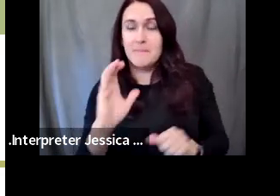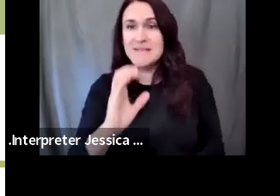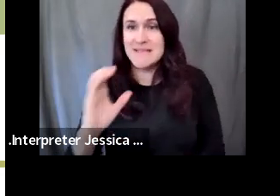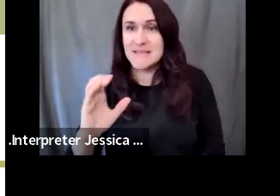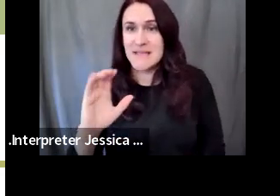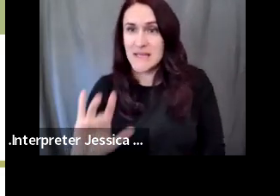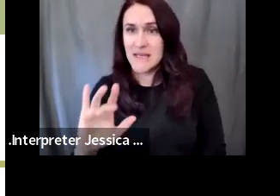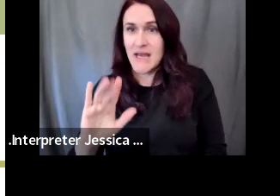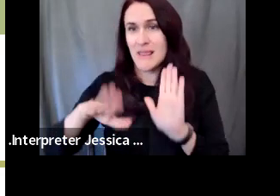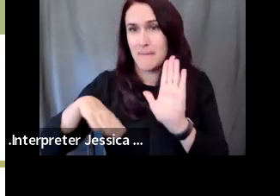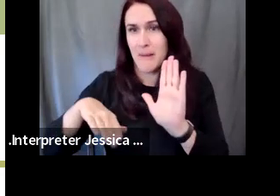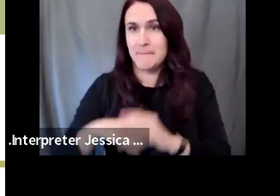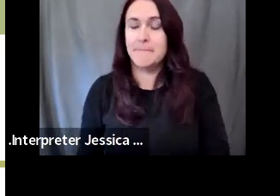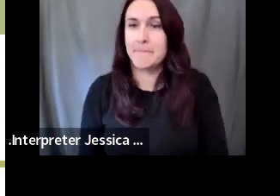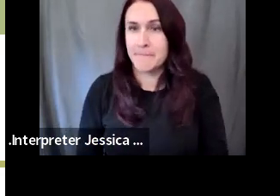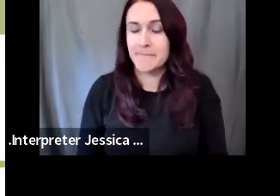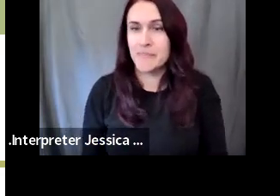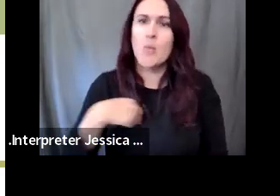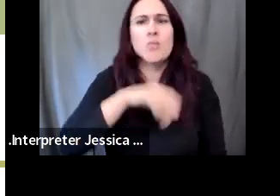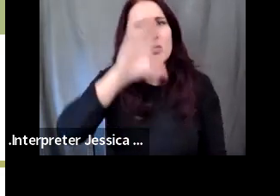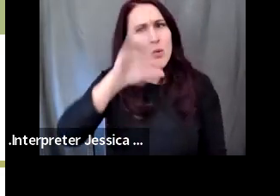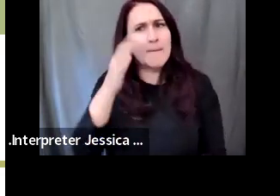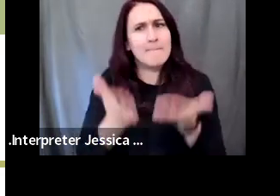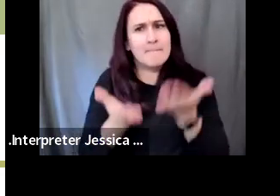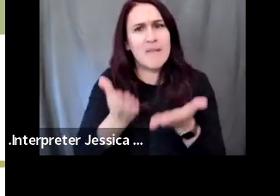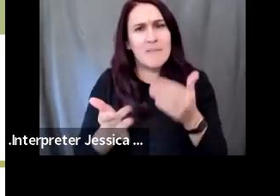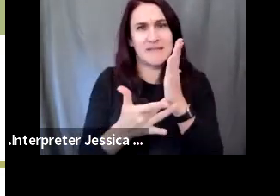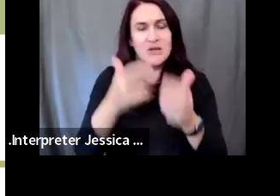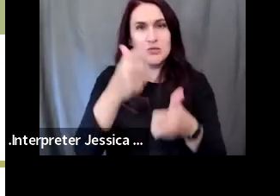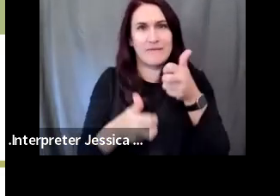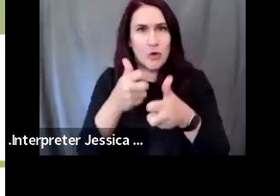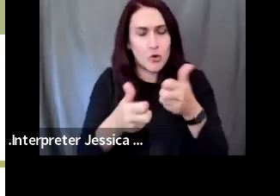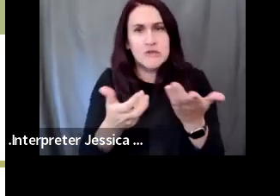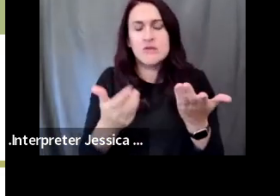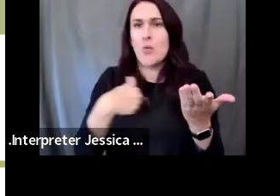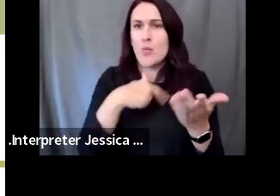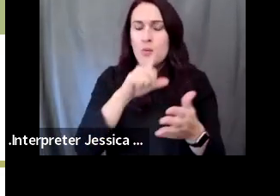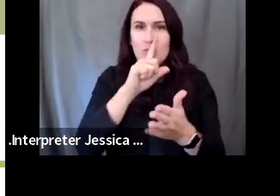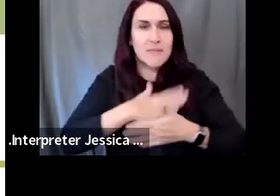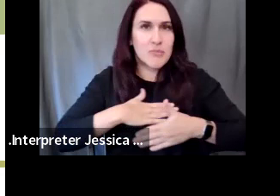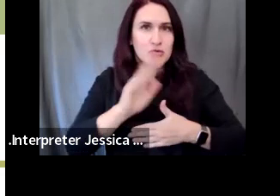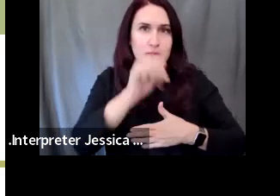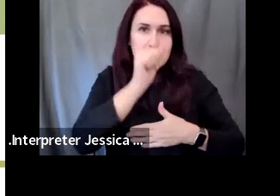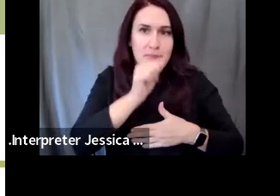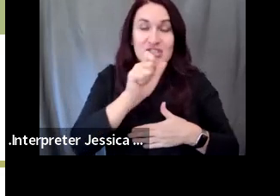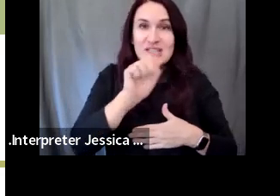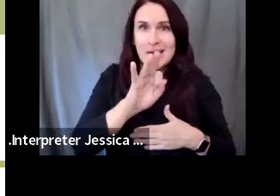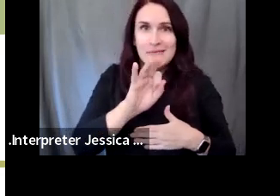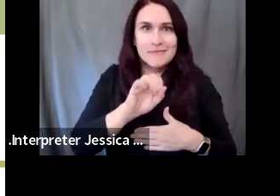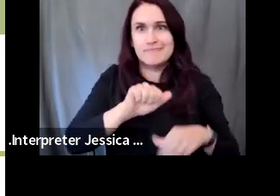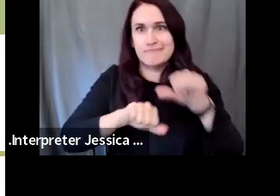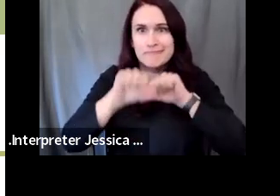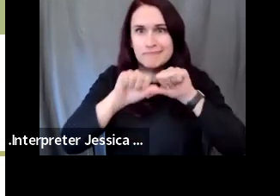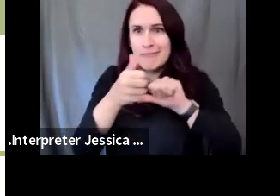button at the bottom. We know that there may be technical difficulties, and we appreciate your patience if we encounter any this